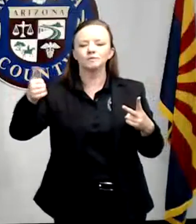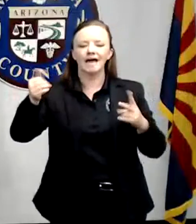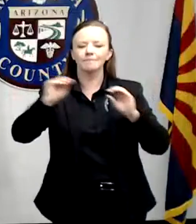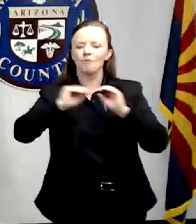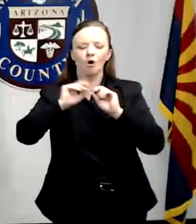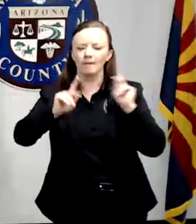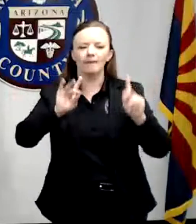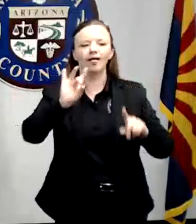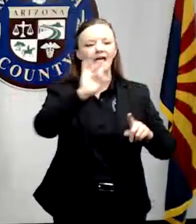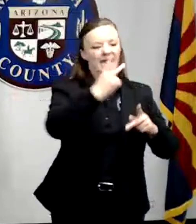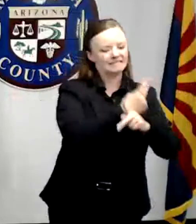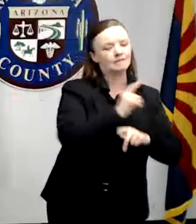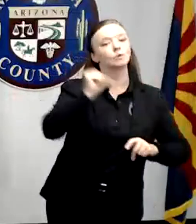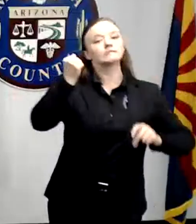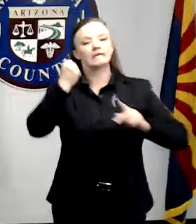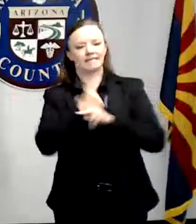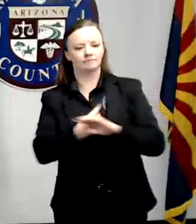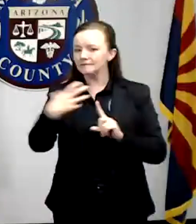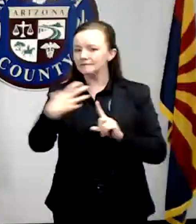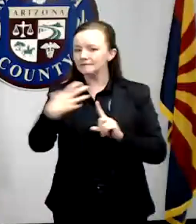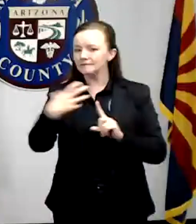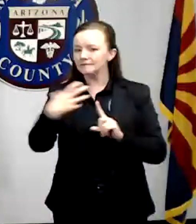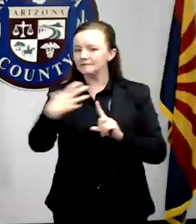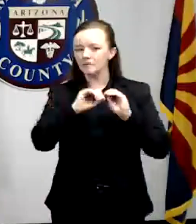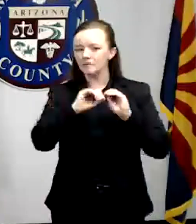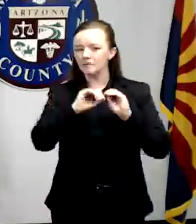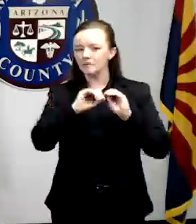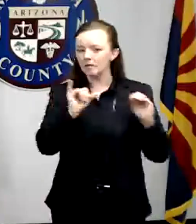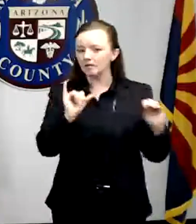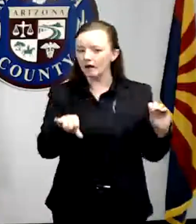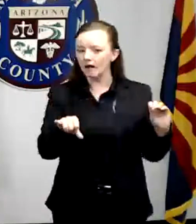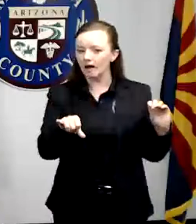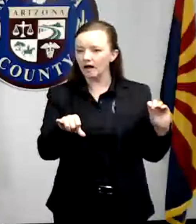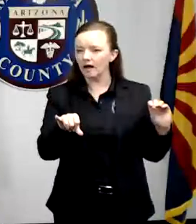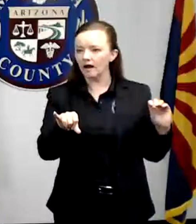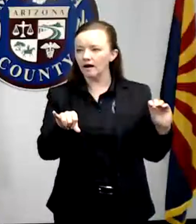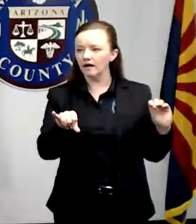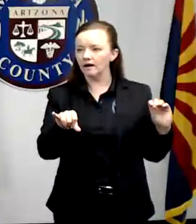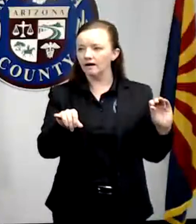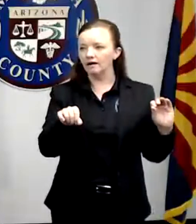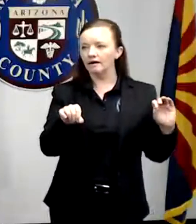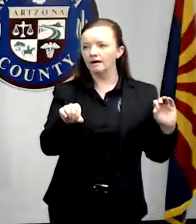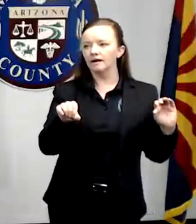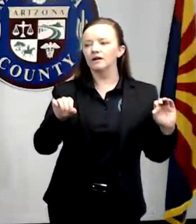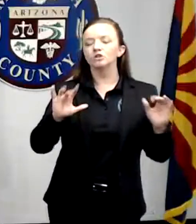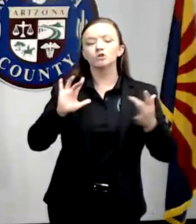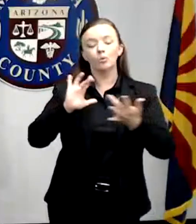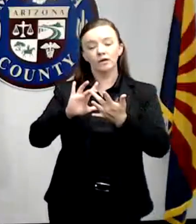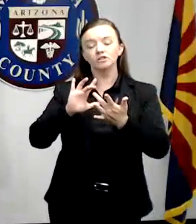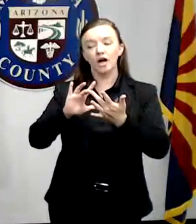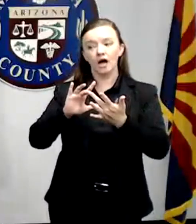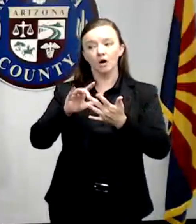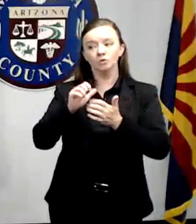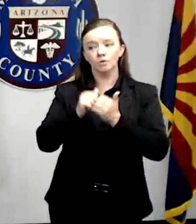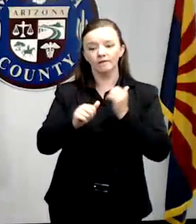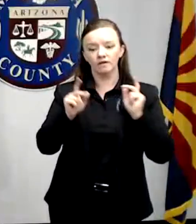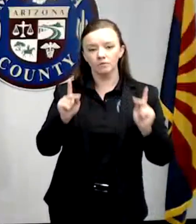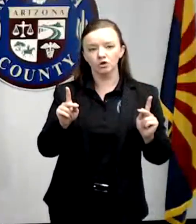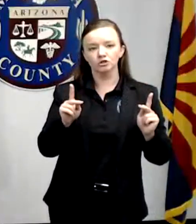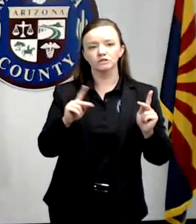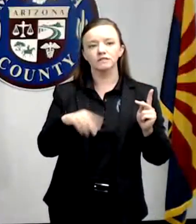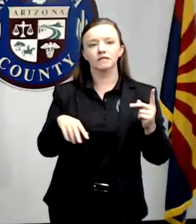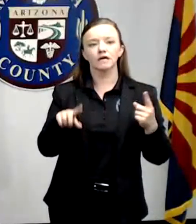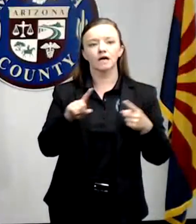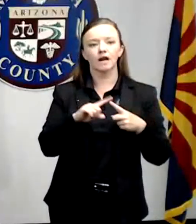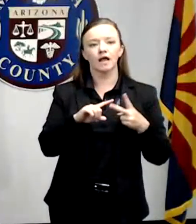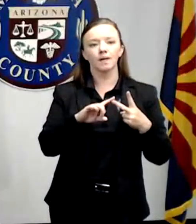10 times the number of people we have right now. Expand on anything more about that. So we reach out to every single person,